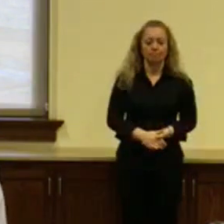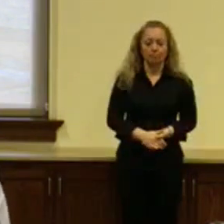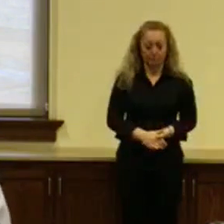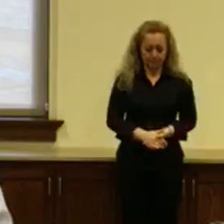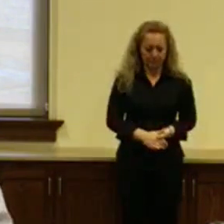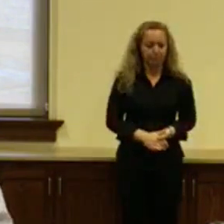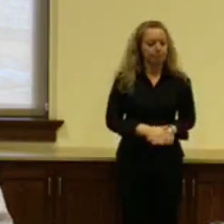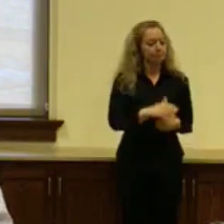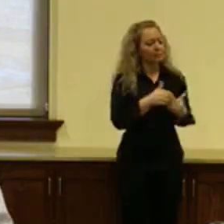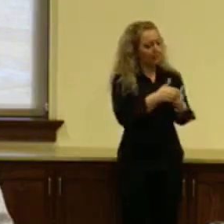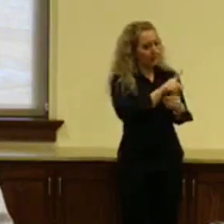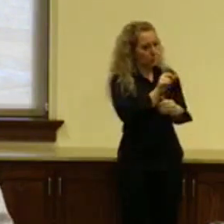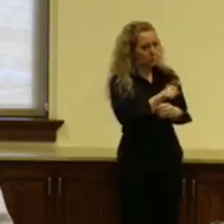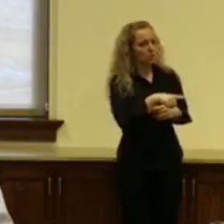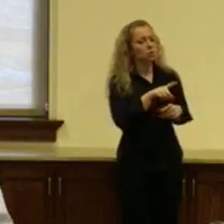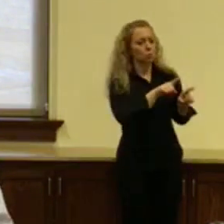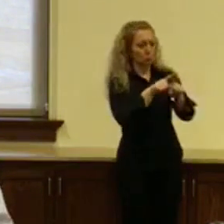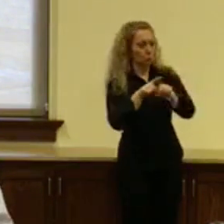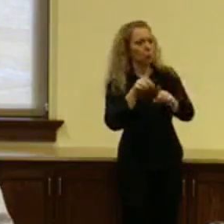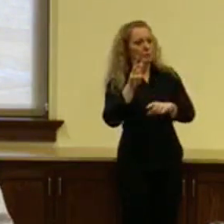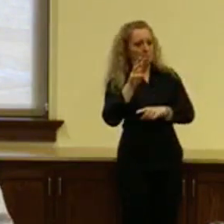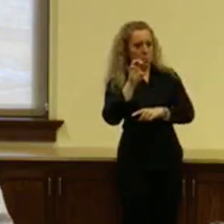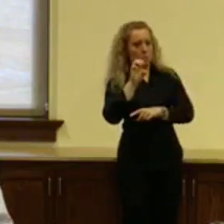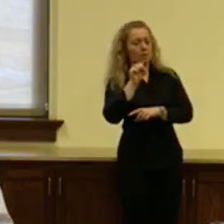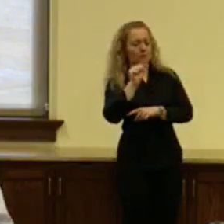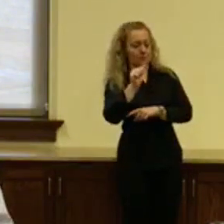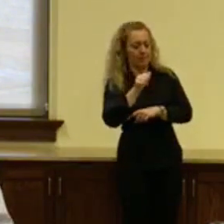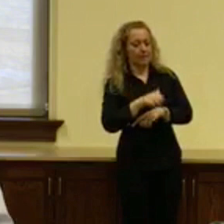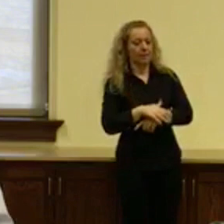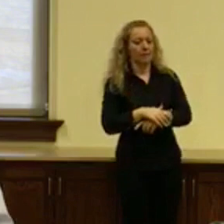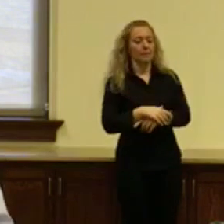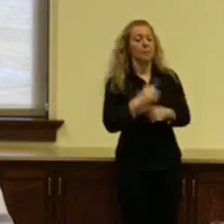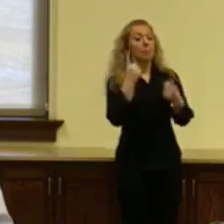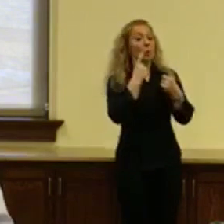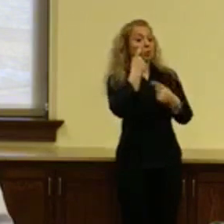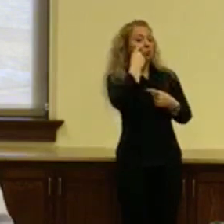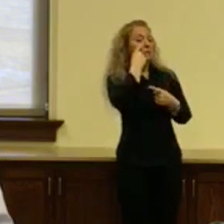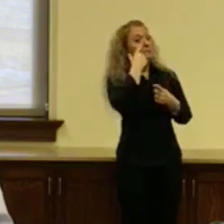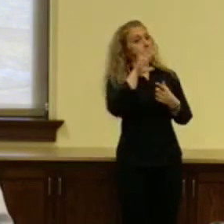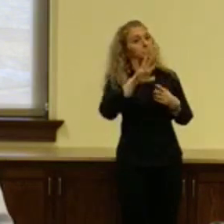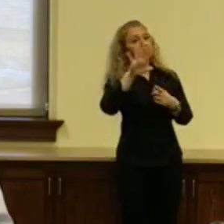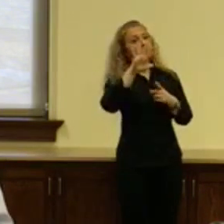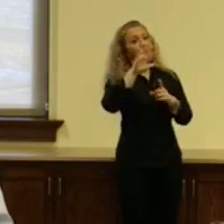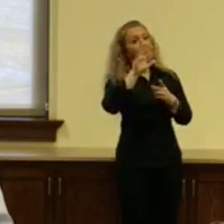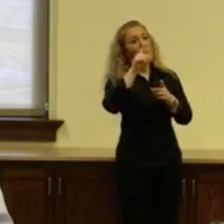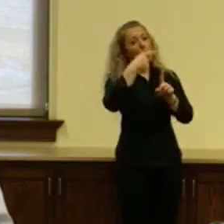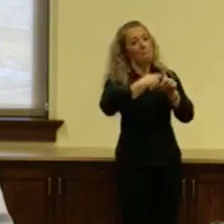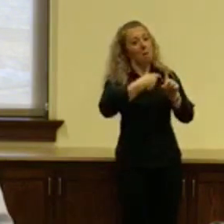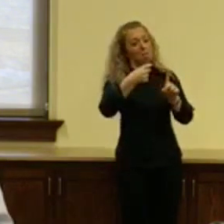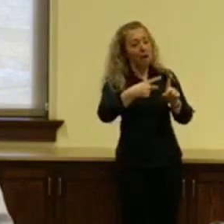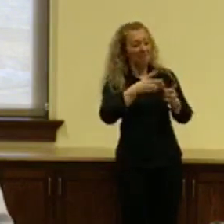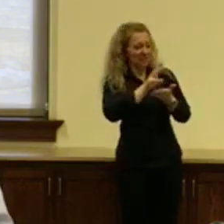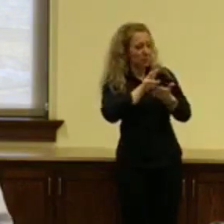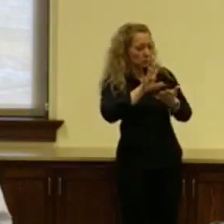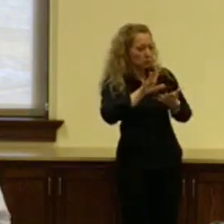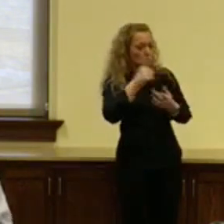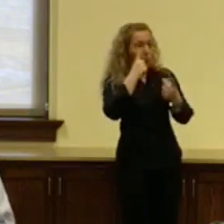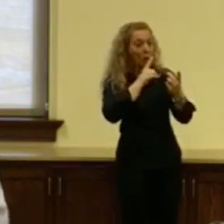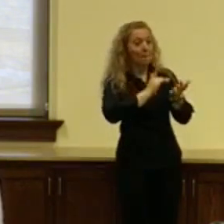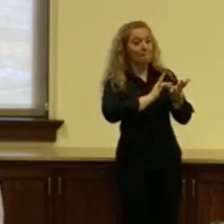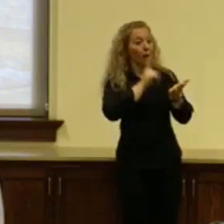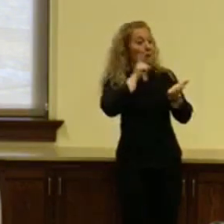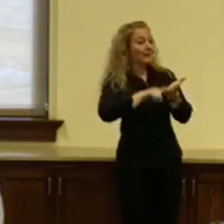The next question is also from WESA. In the last month and a half, has a medical examiner seen an uptick in